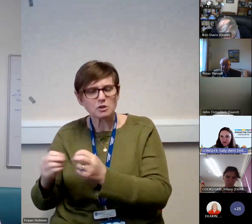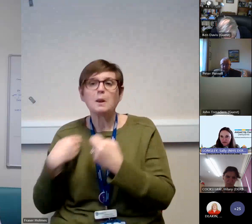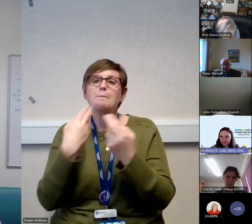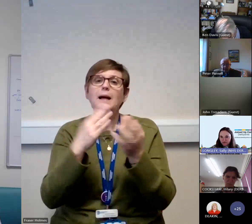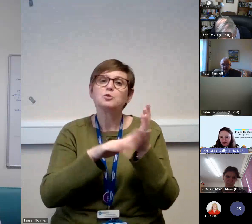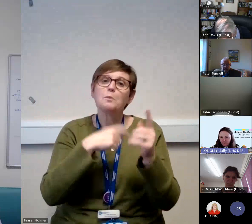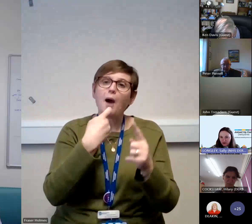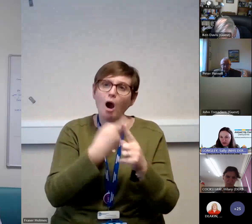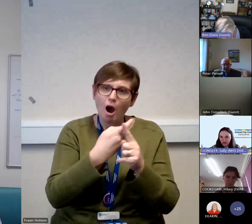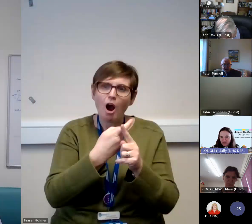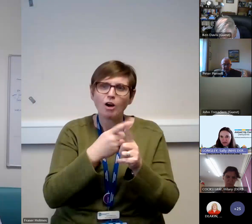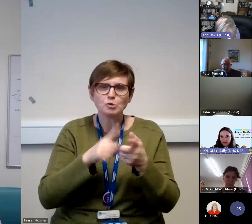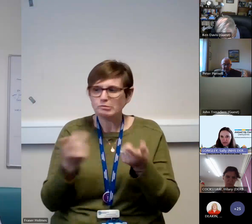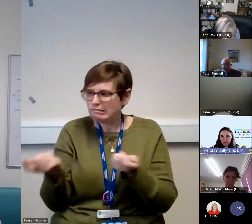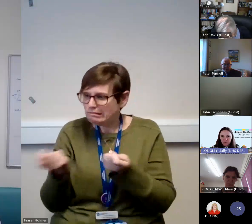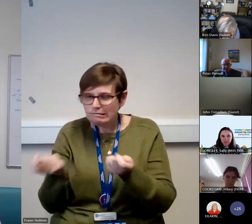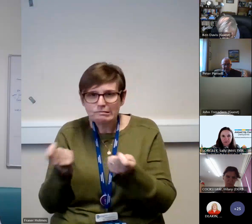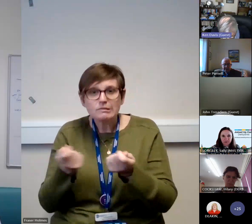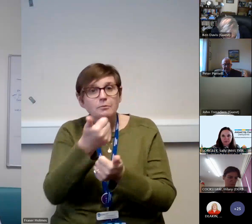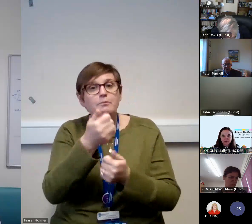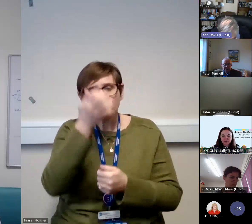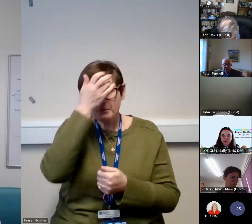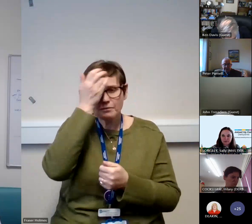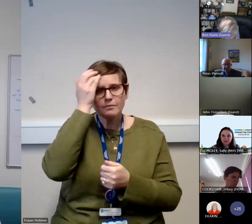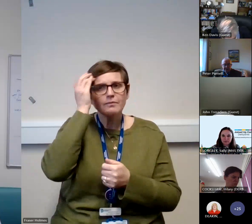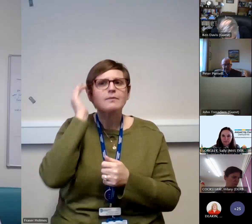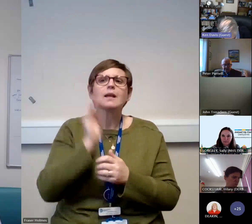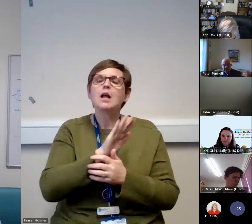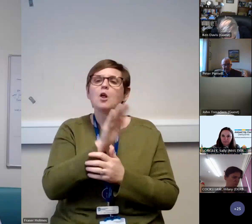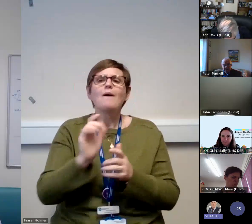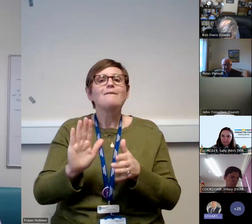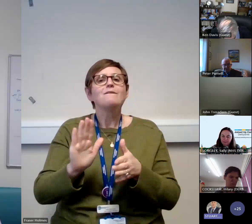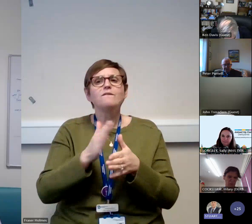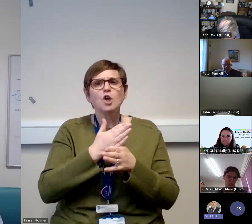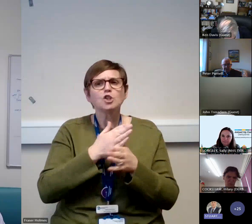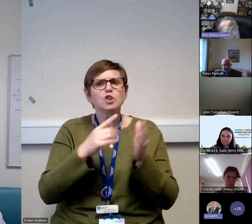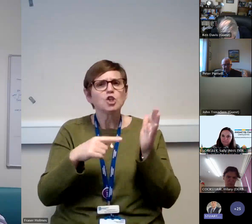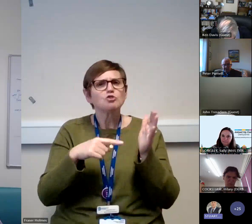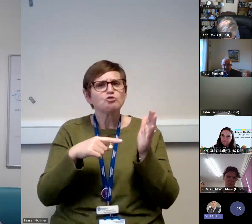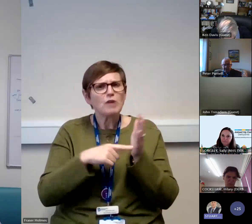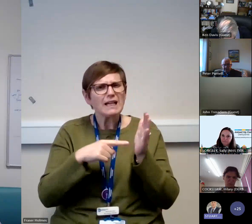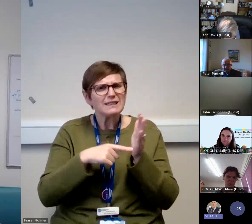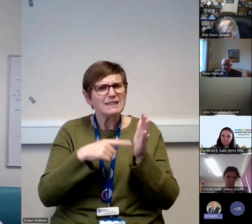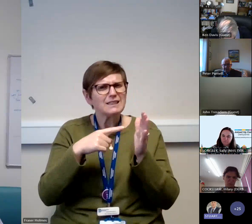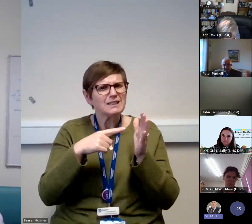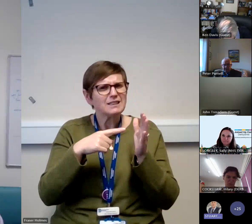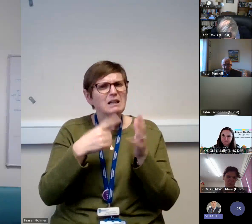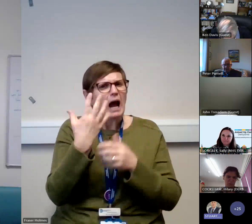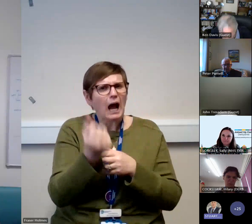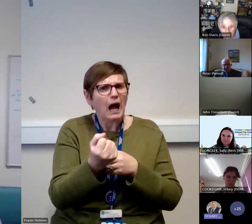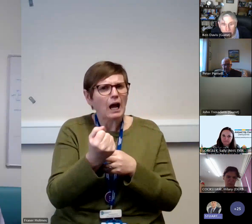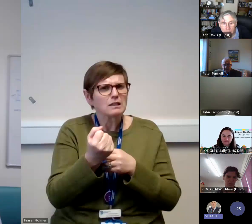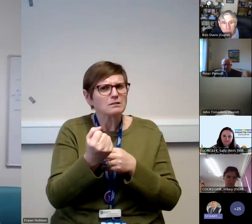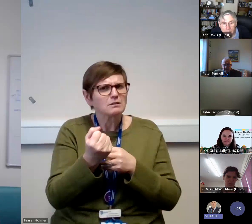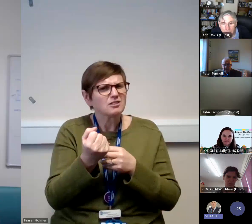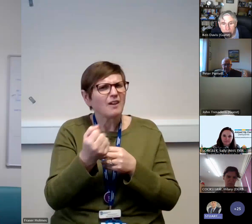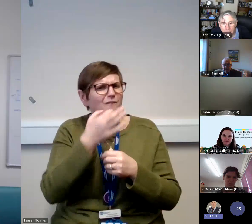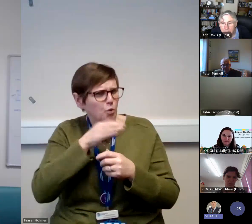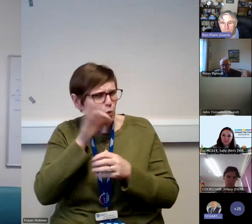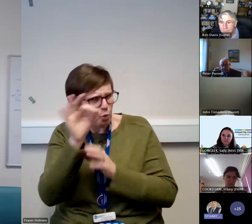Mark to sort of have a look at those. Hi there. Okay, the first one, Tracy Elder has a couple, so we'll start with